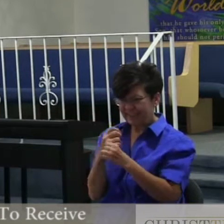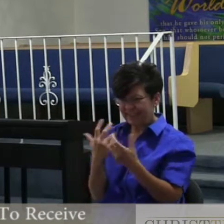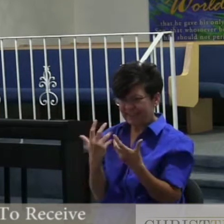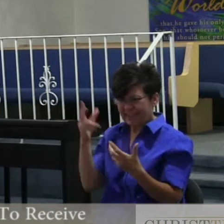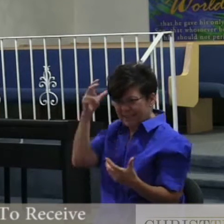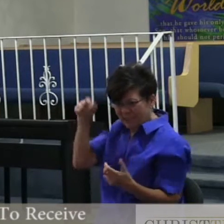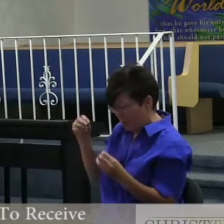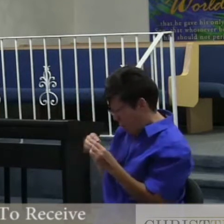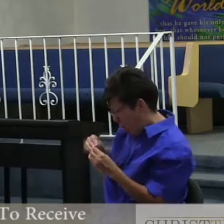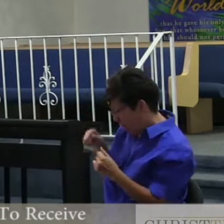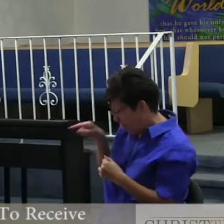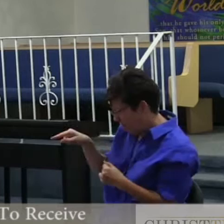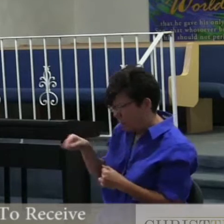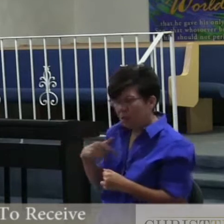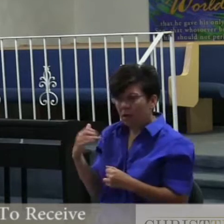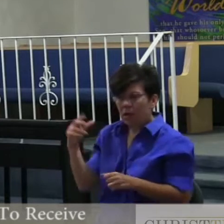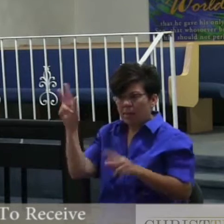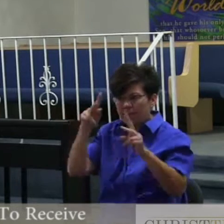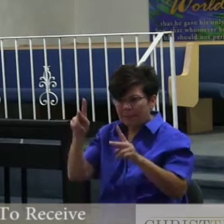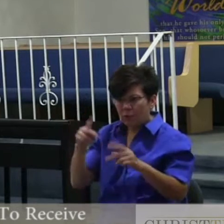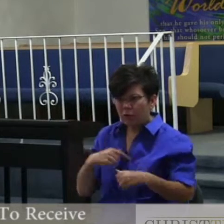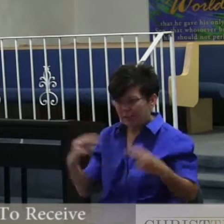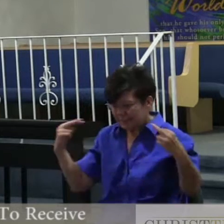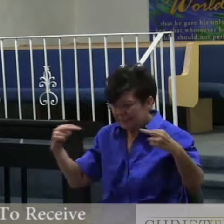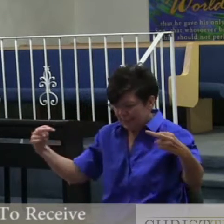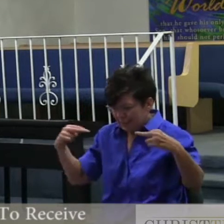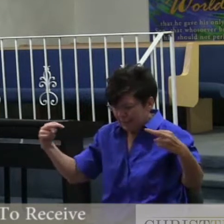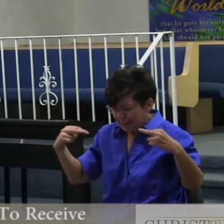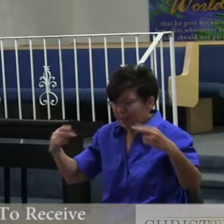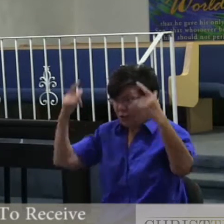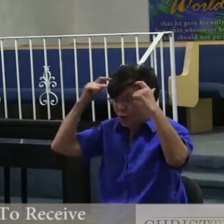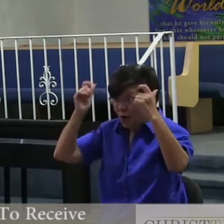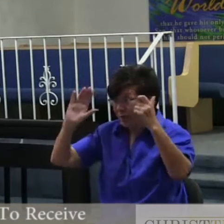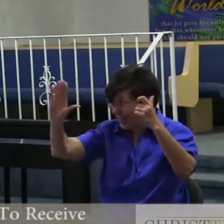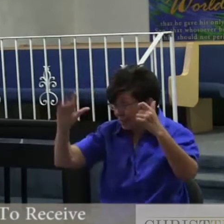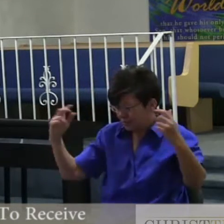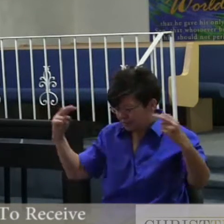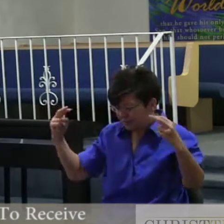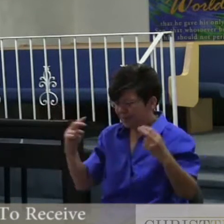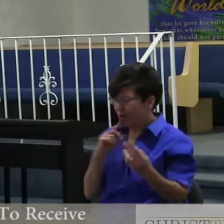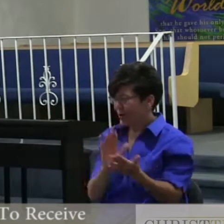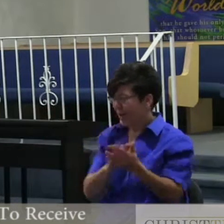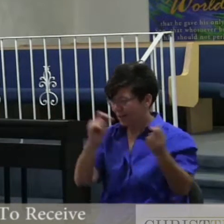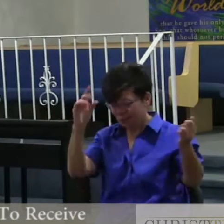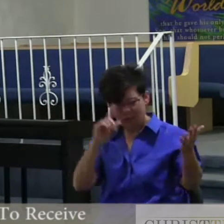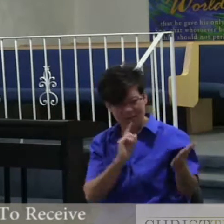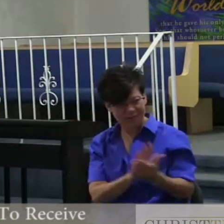more because I want people to keep on seeing the crown of life in, oh, hallelujah.